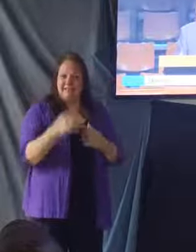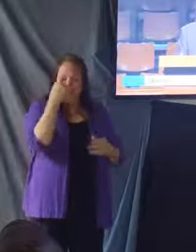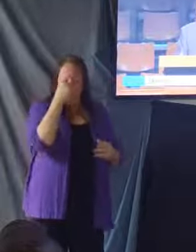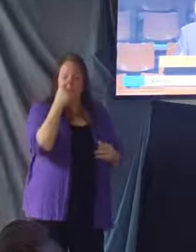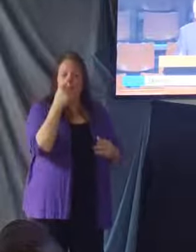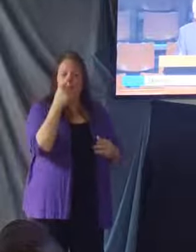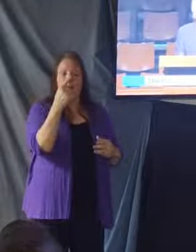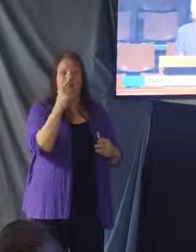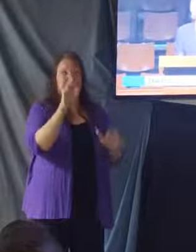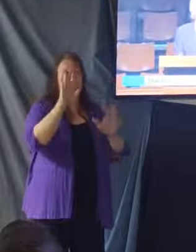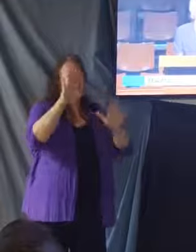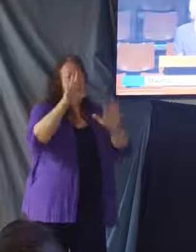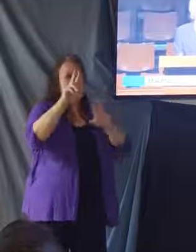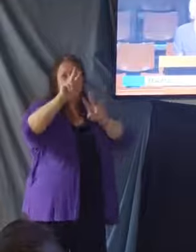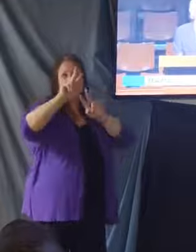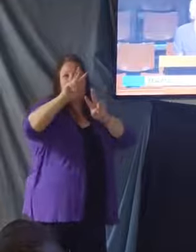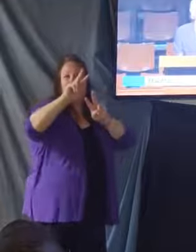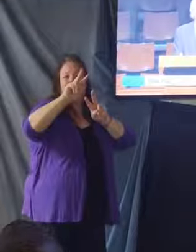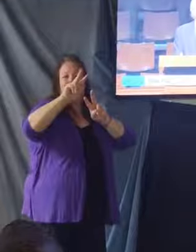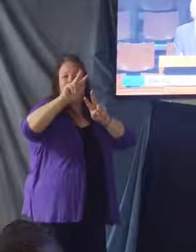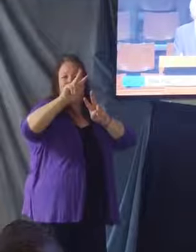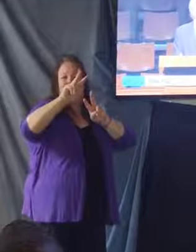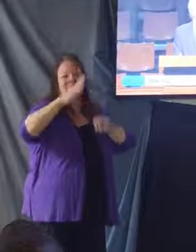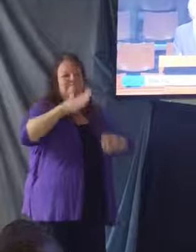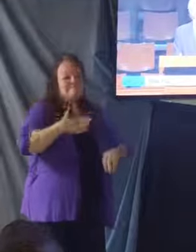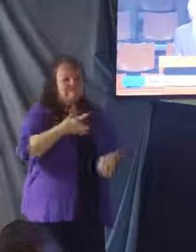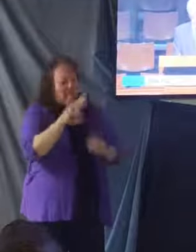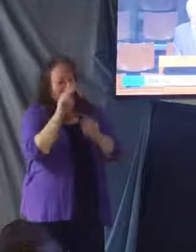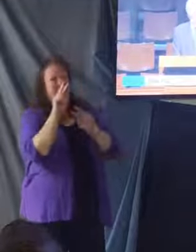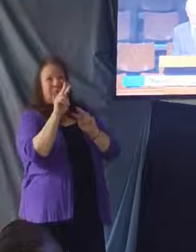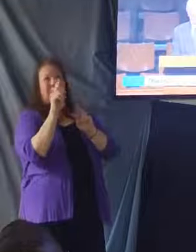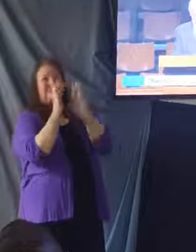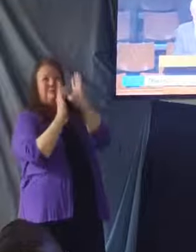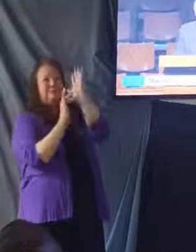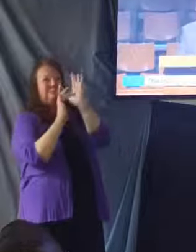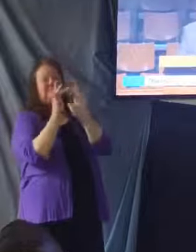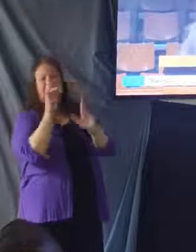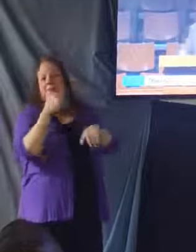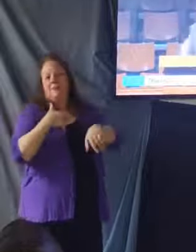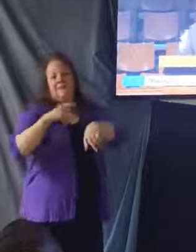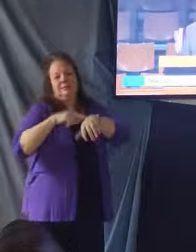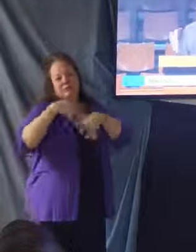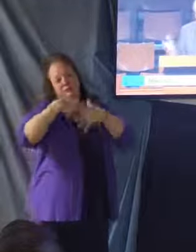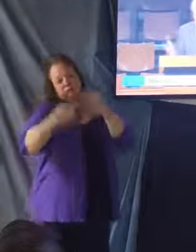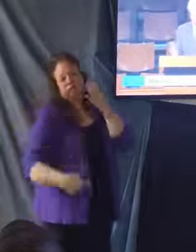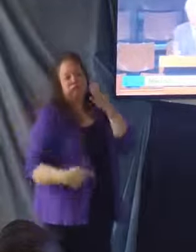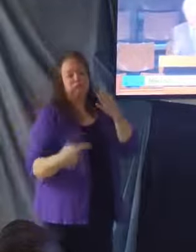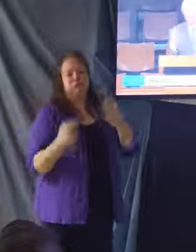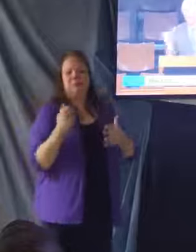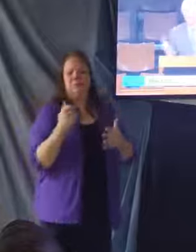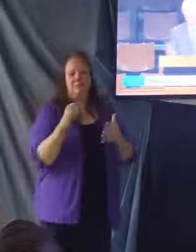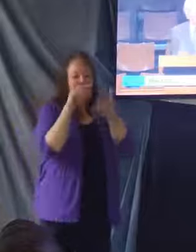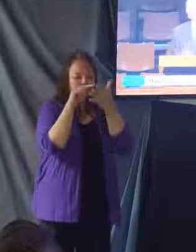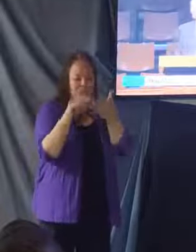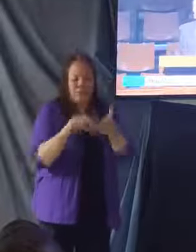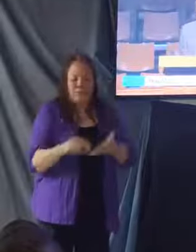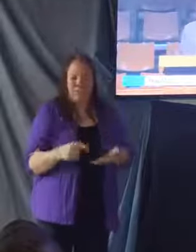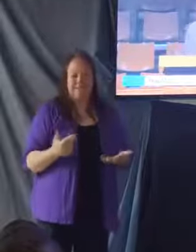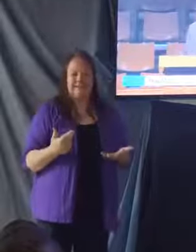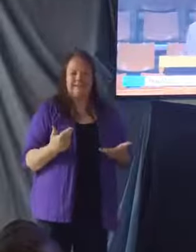for the blessed hope, the hope of the believer. We don't have time to go through all the